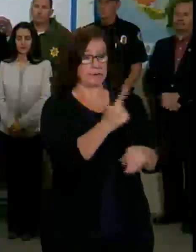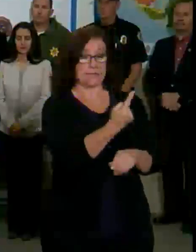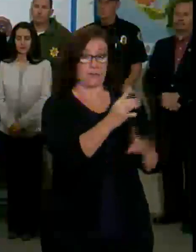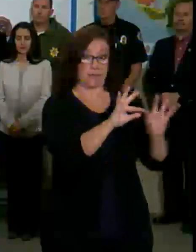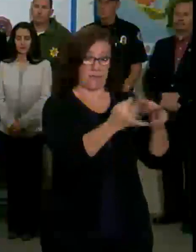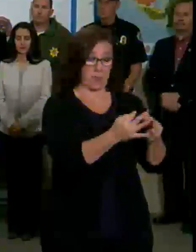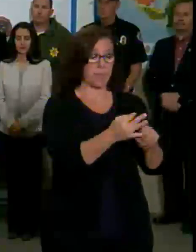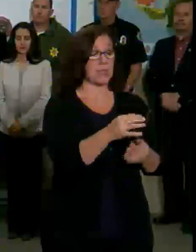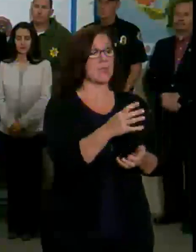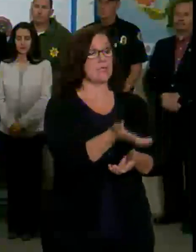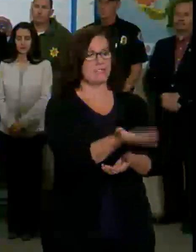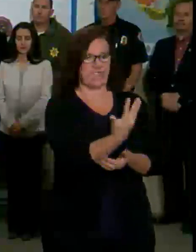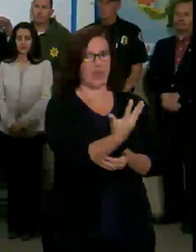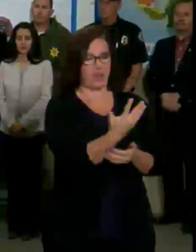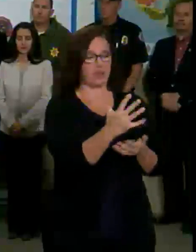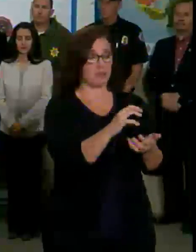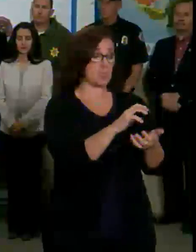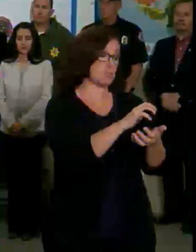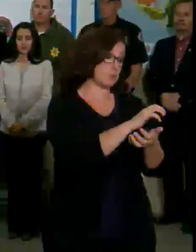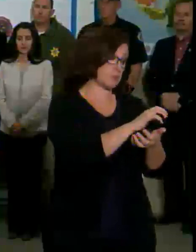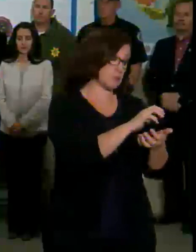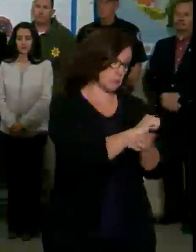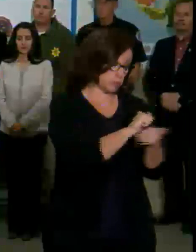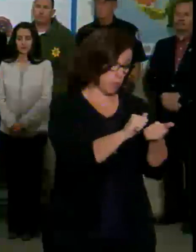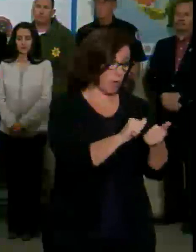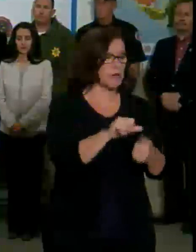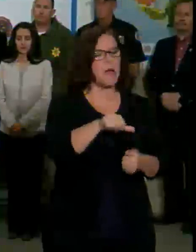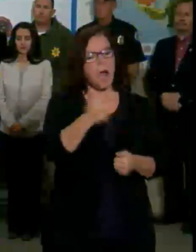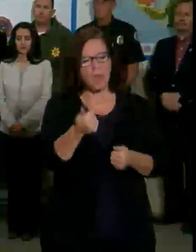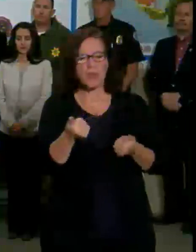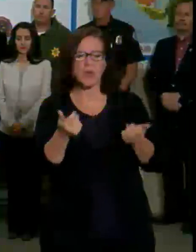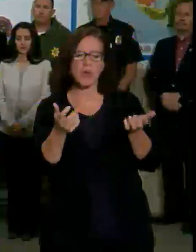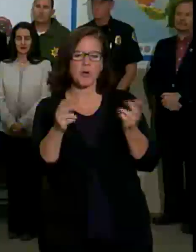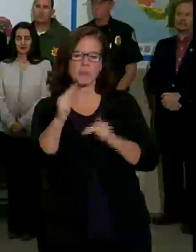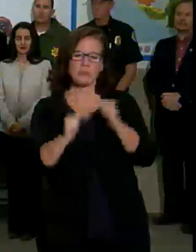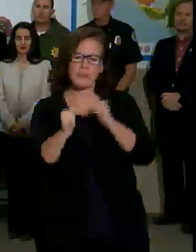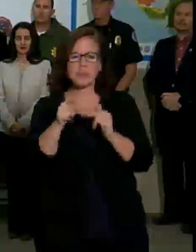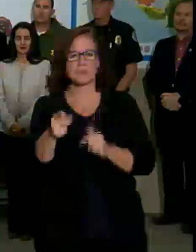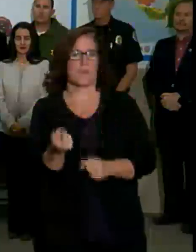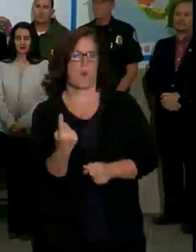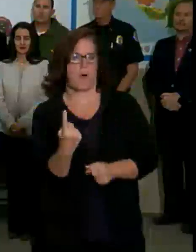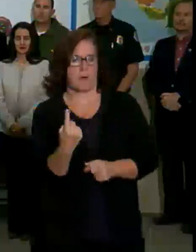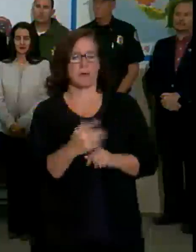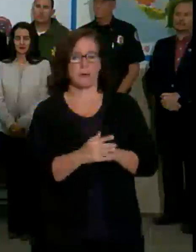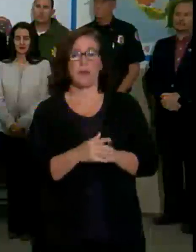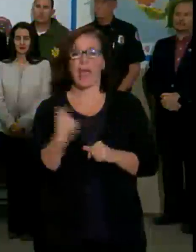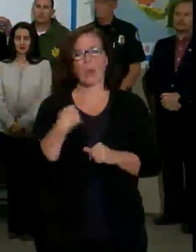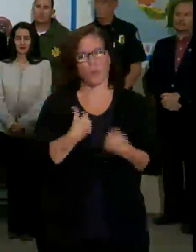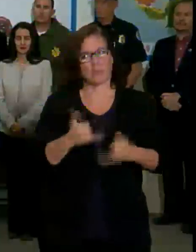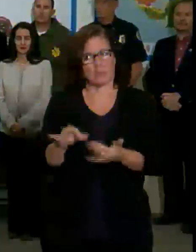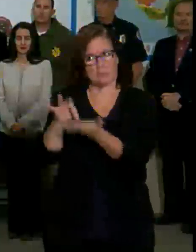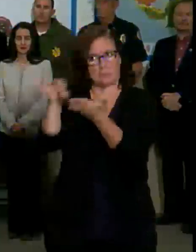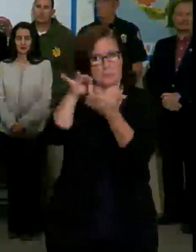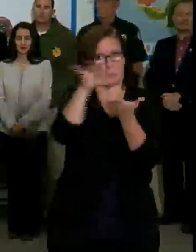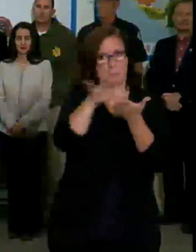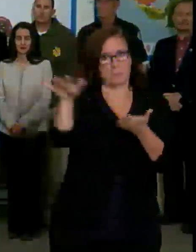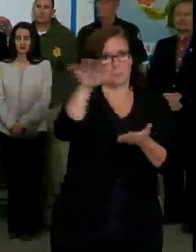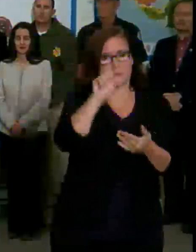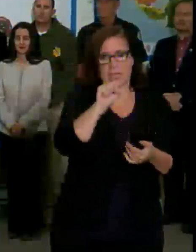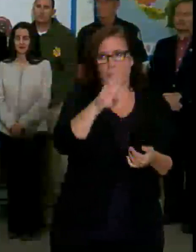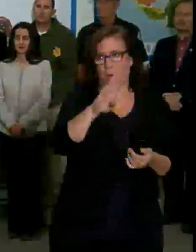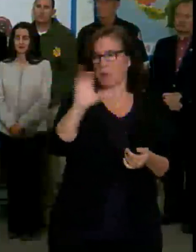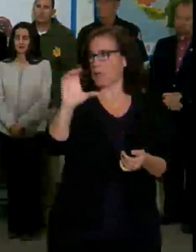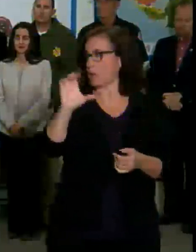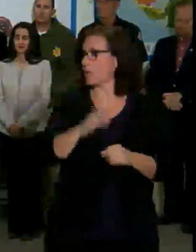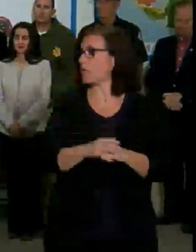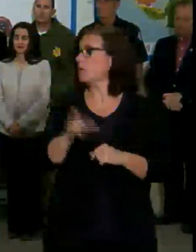5, and other minor structures, 1. And the damage inspection process continues. Have we passed over